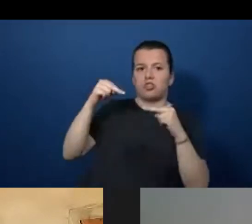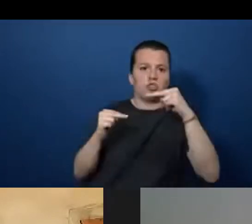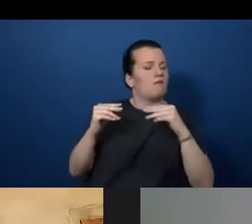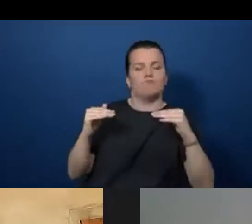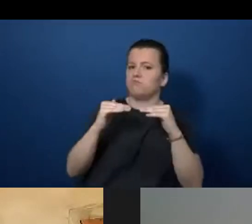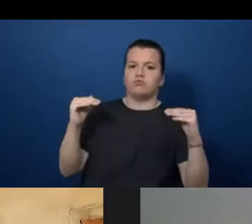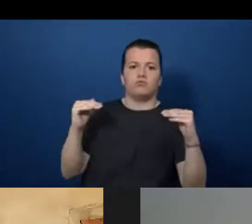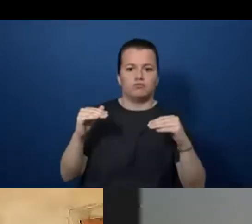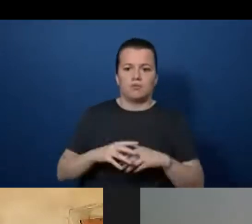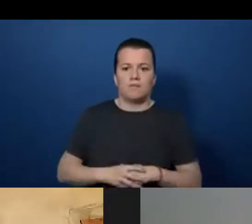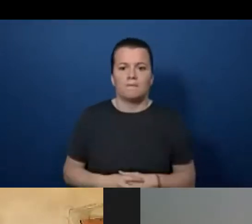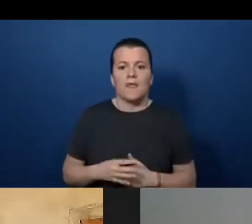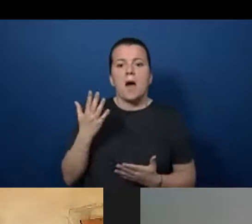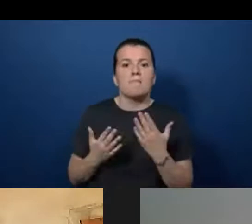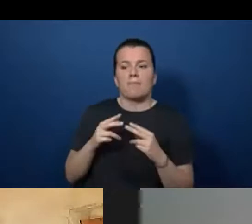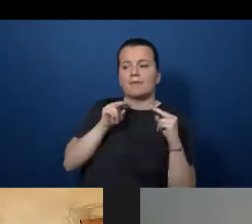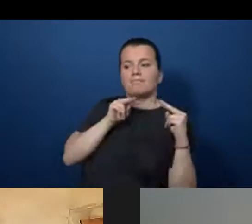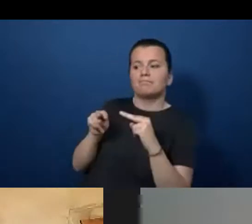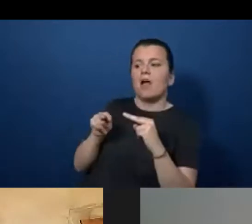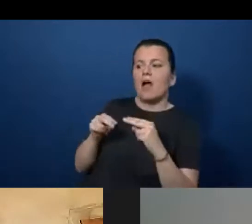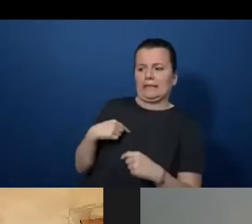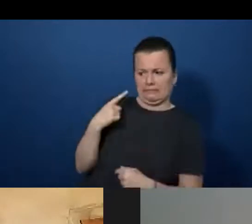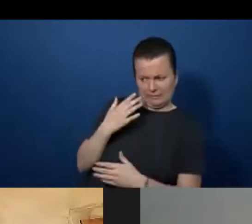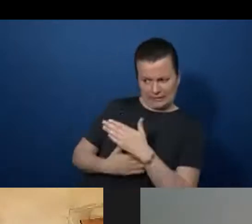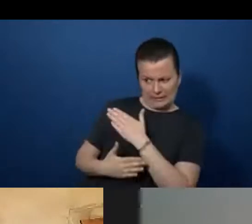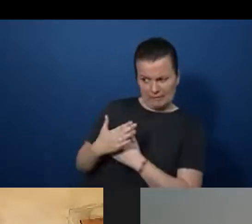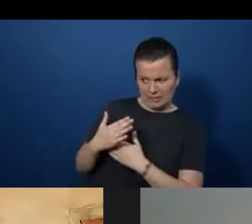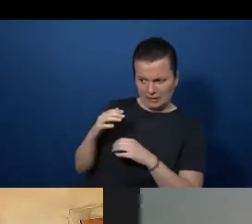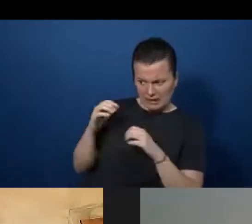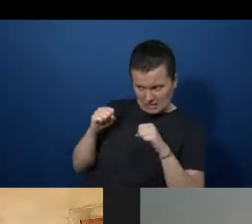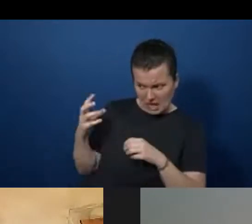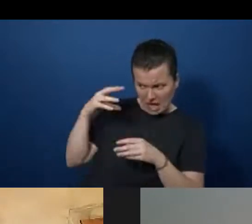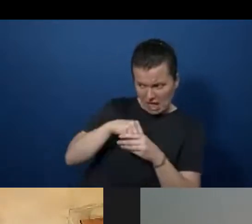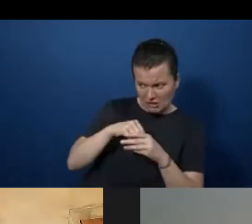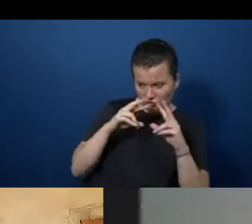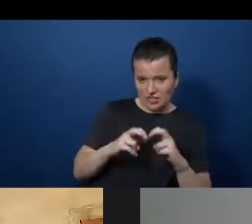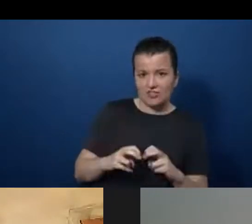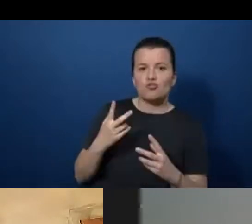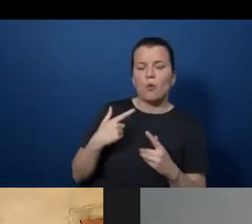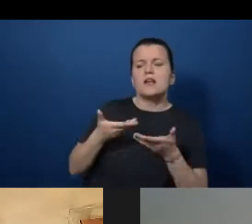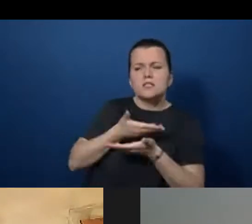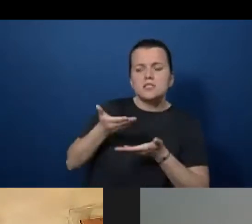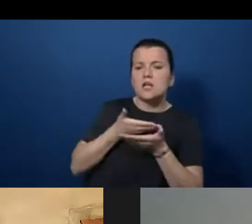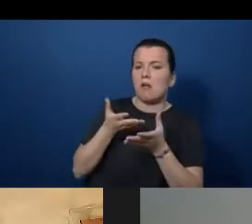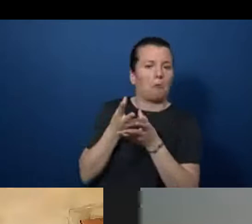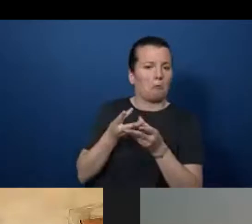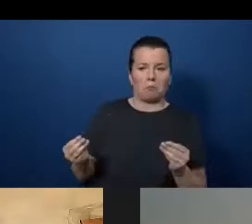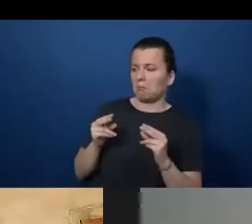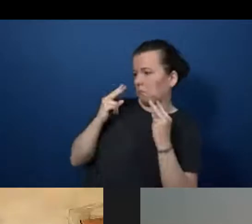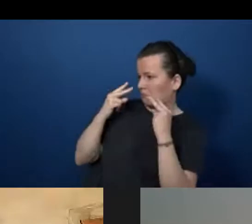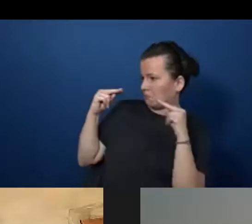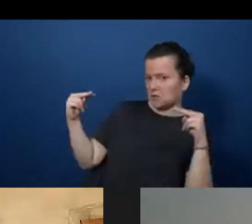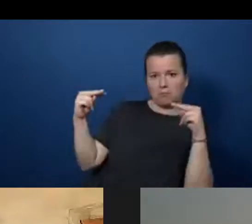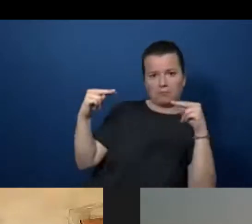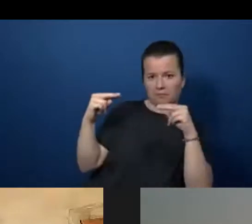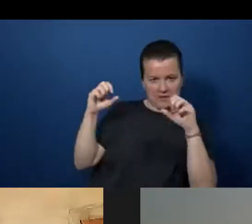been sceptical that people with disabilities could be researchers. It may have been around the issue of sexual and